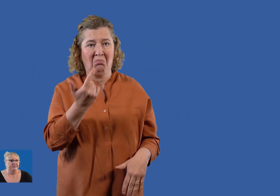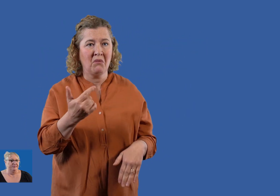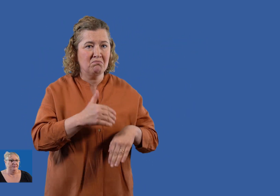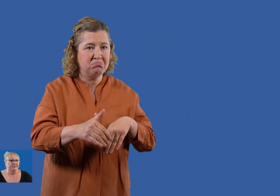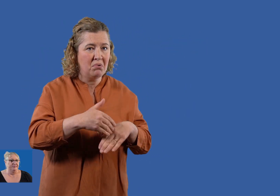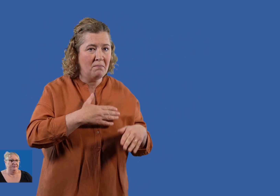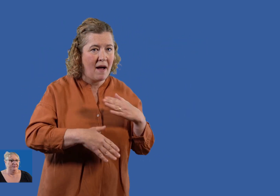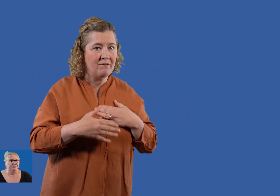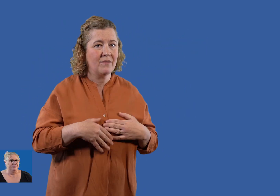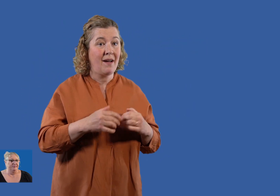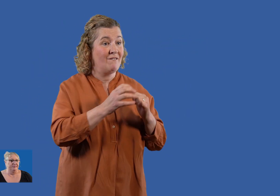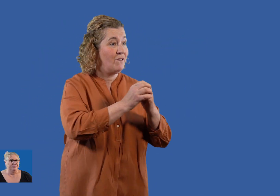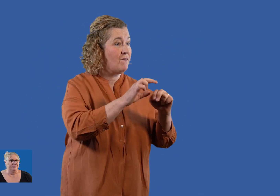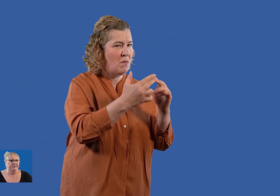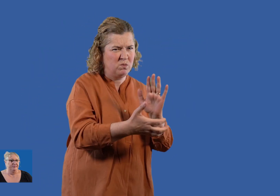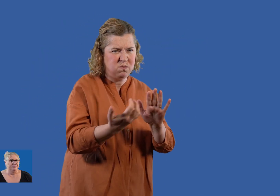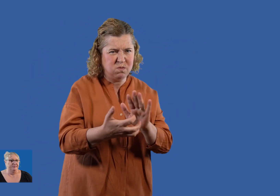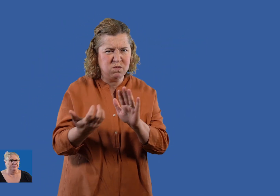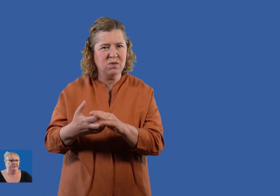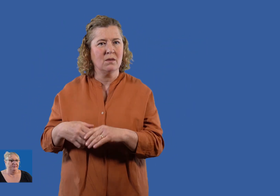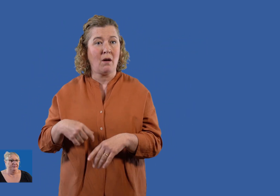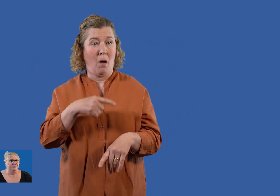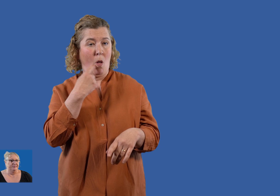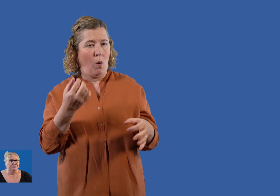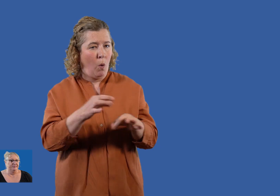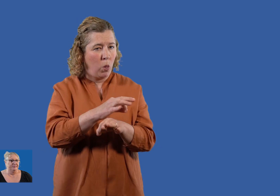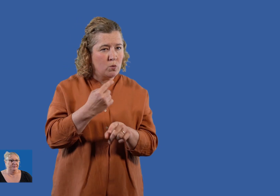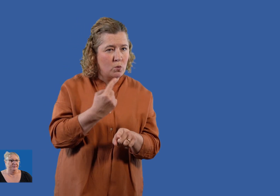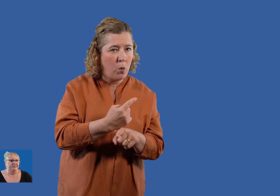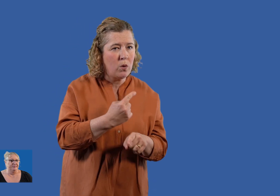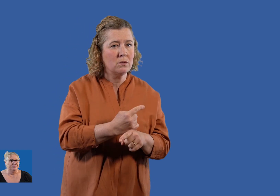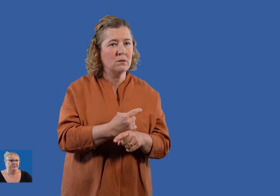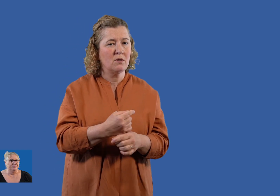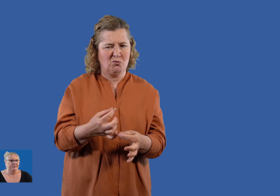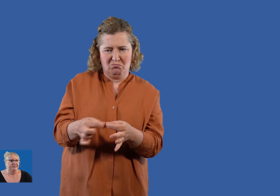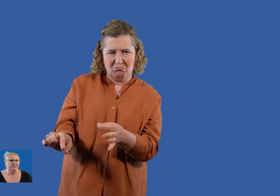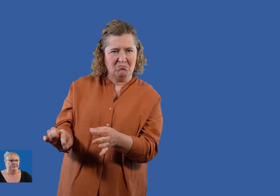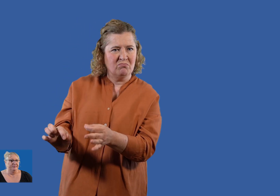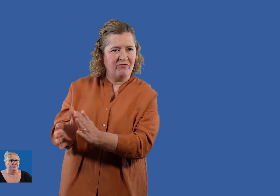control, self-harming, talking too much,